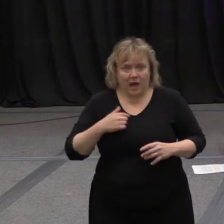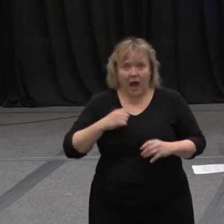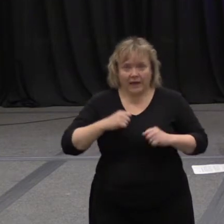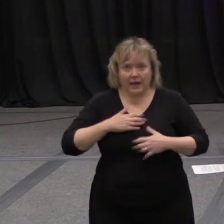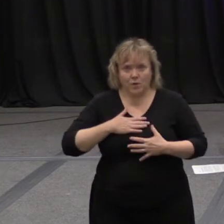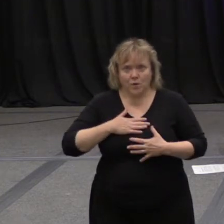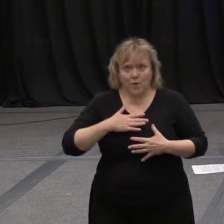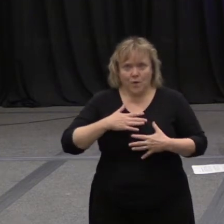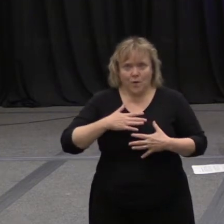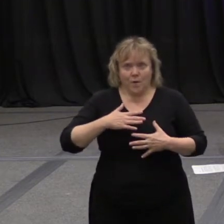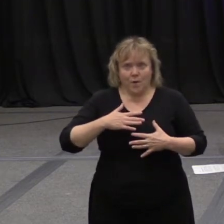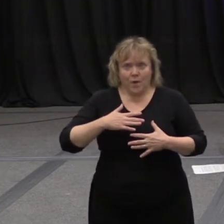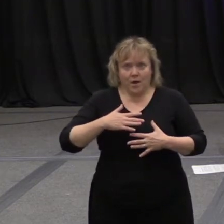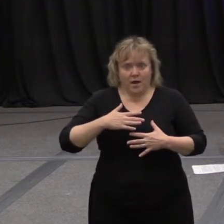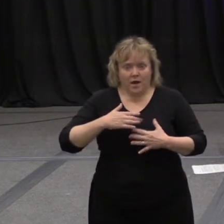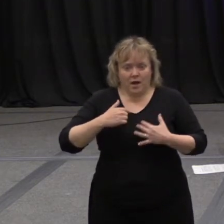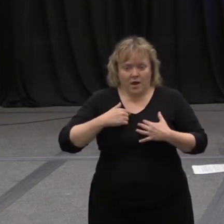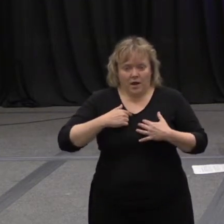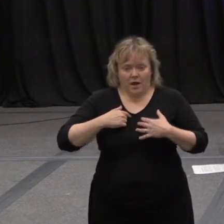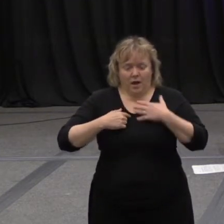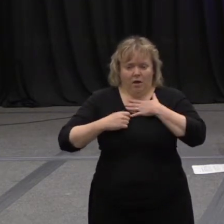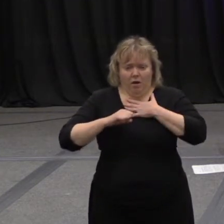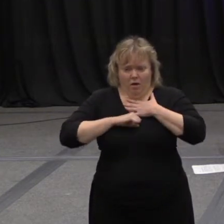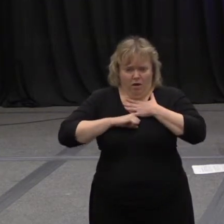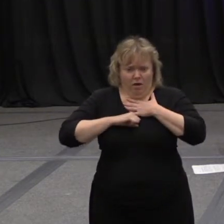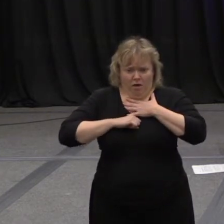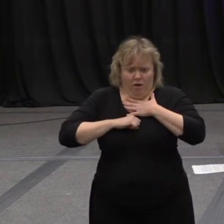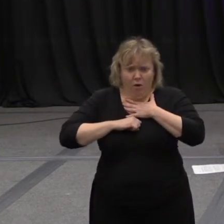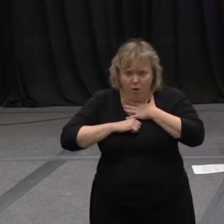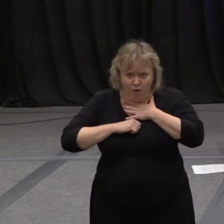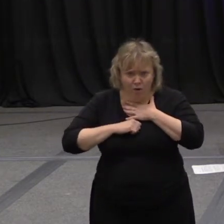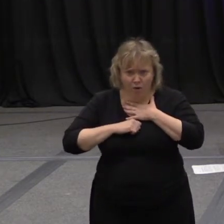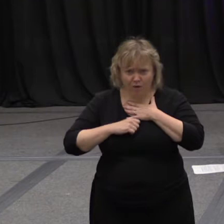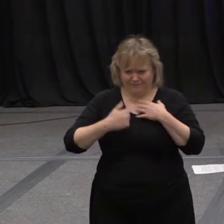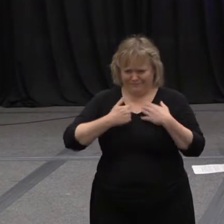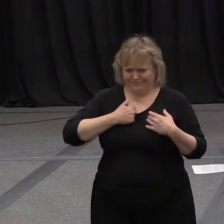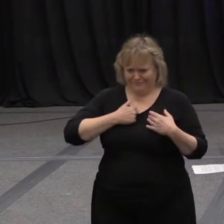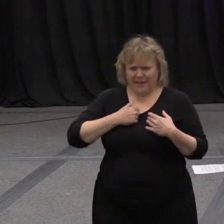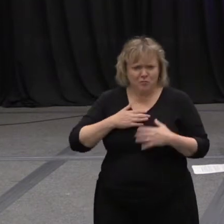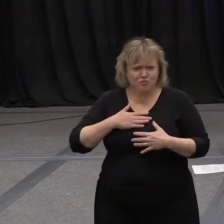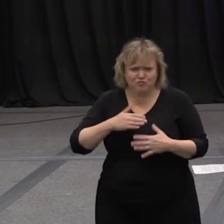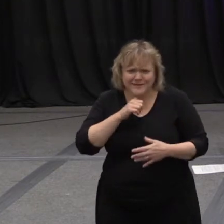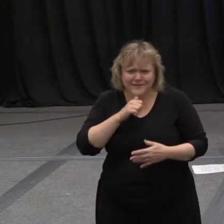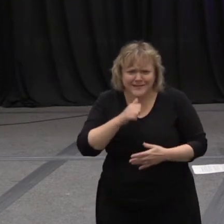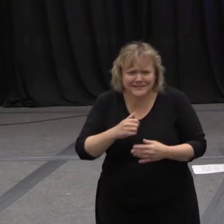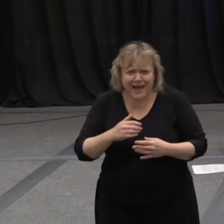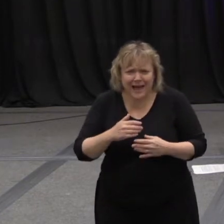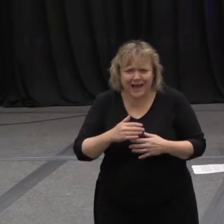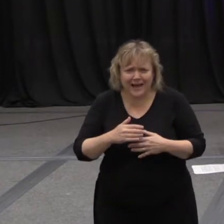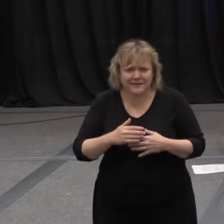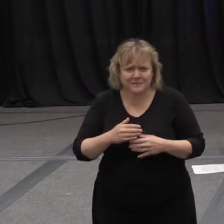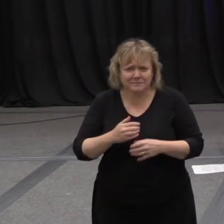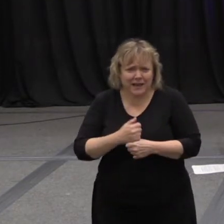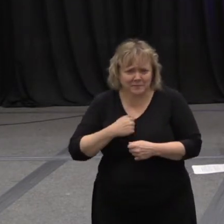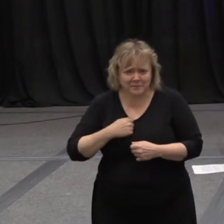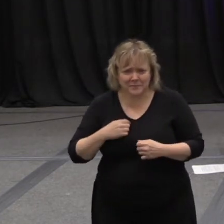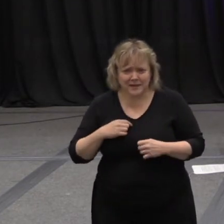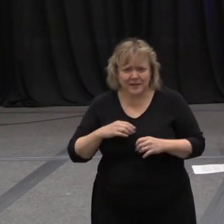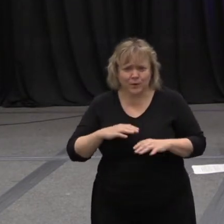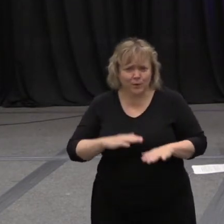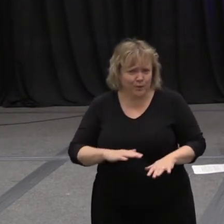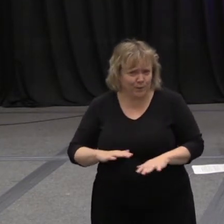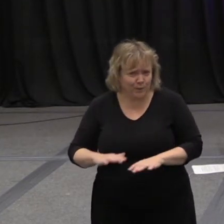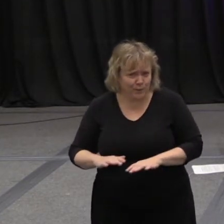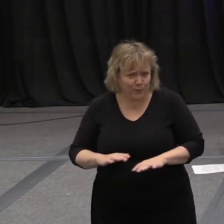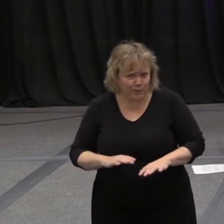a deep breath in. I can't get that air out. That's not relaxing. So, and it's sort of, that's